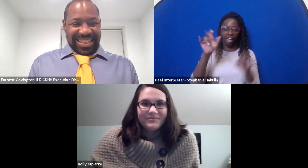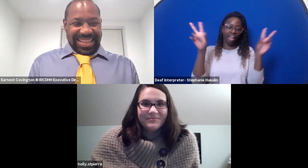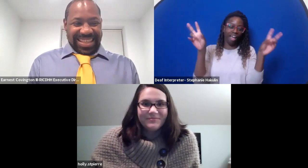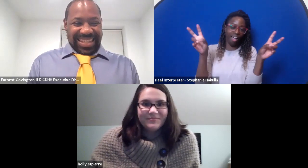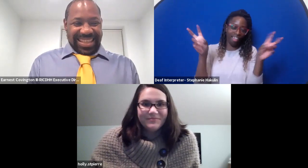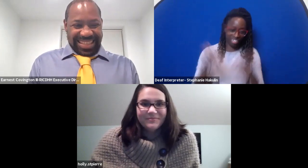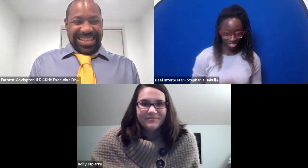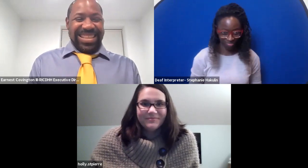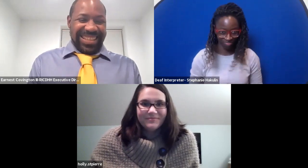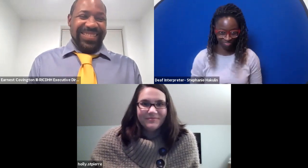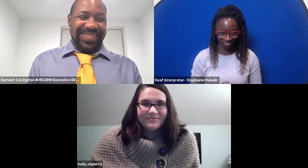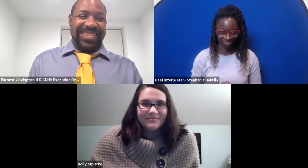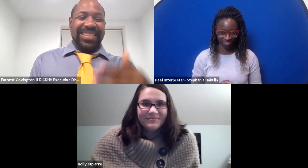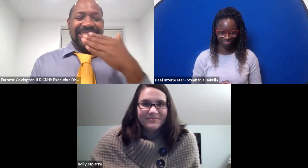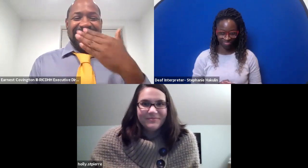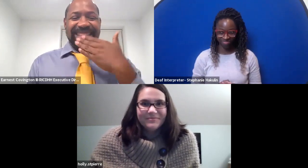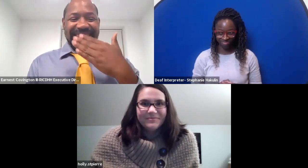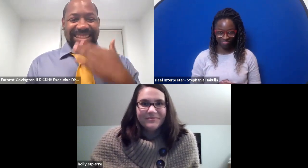Okay.